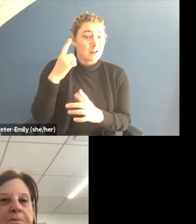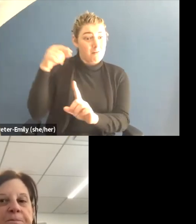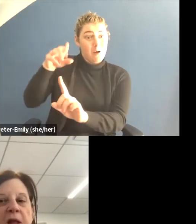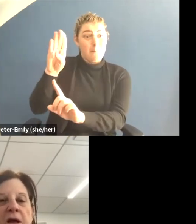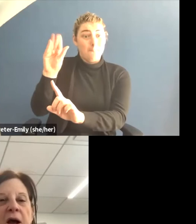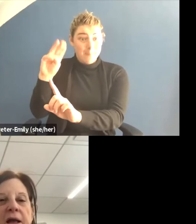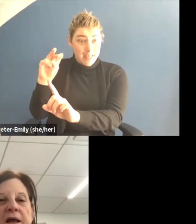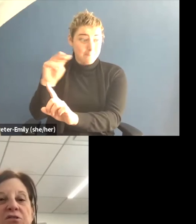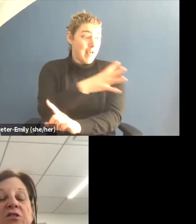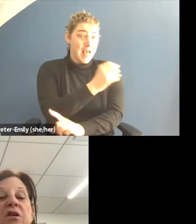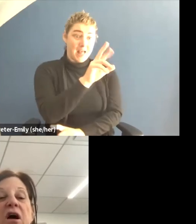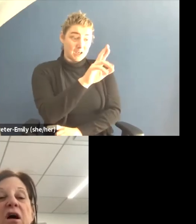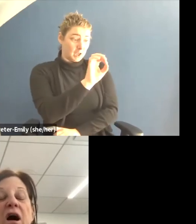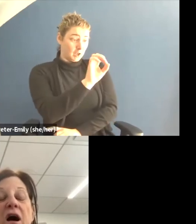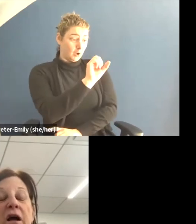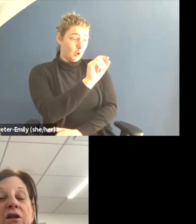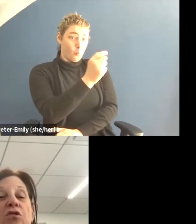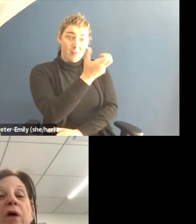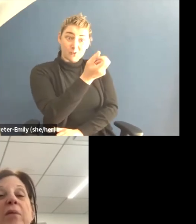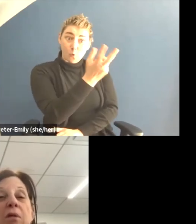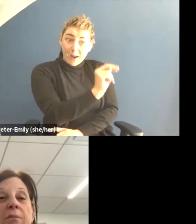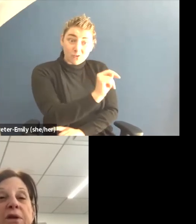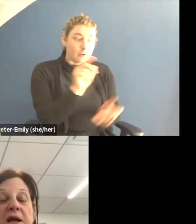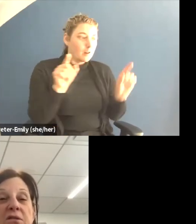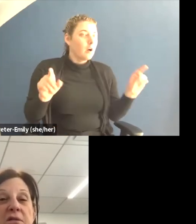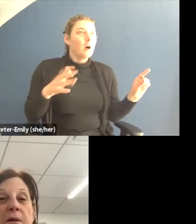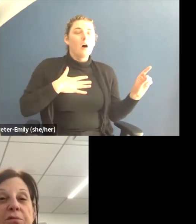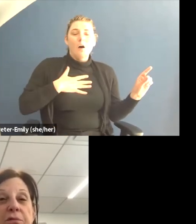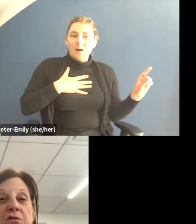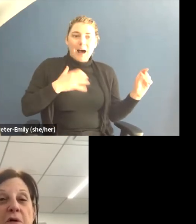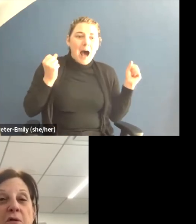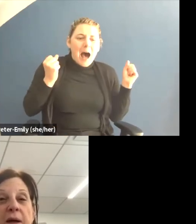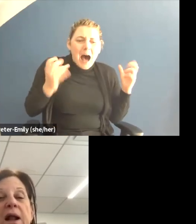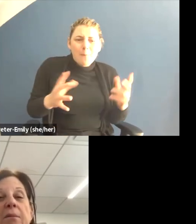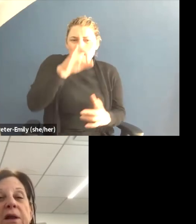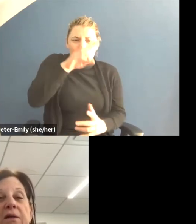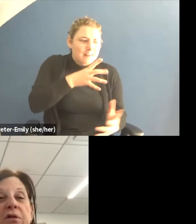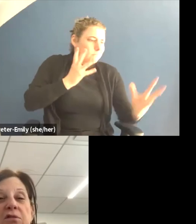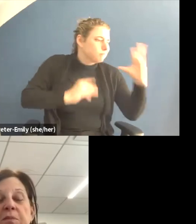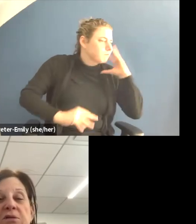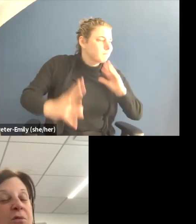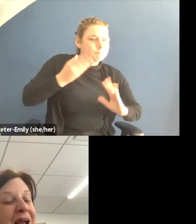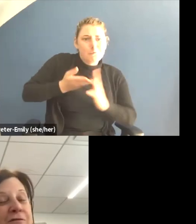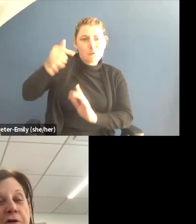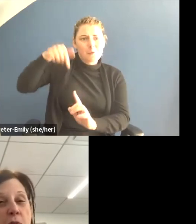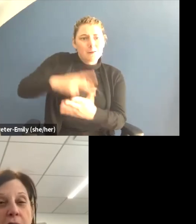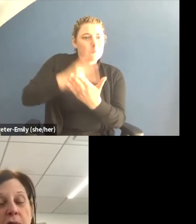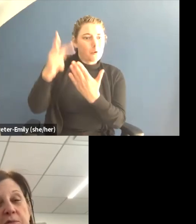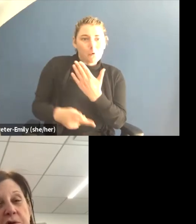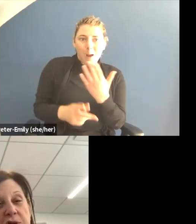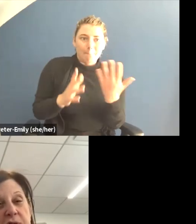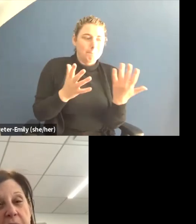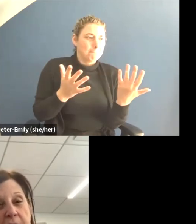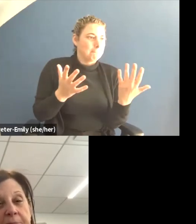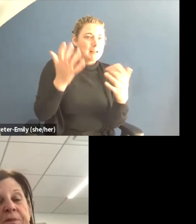Restoration, it's just incredible how many kids have come through this program and how meaningful it has been to everyone who